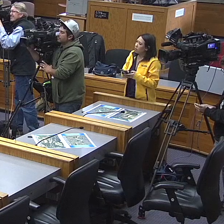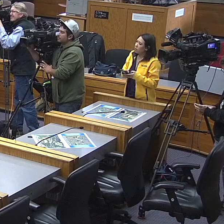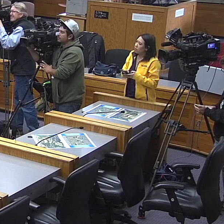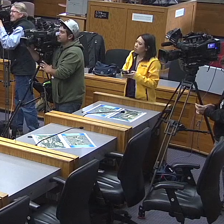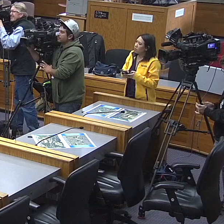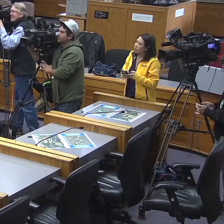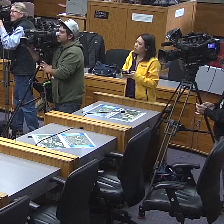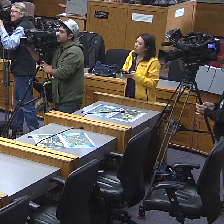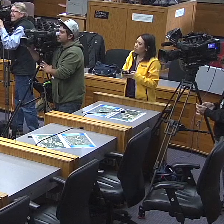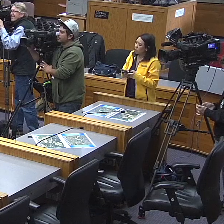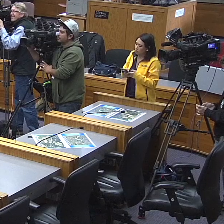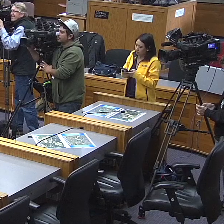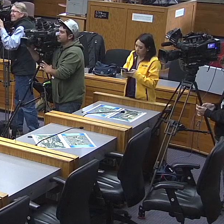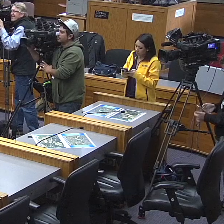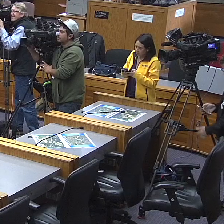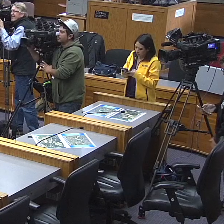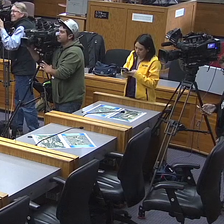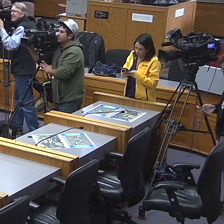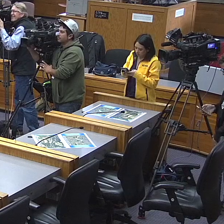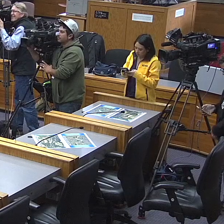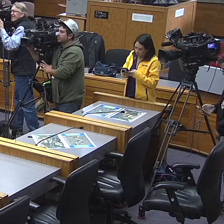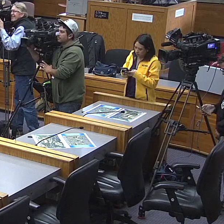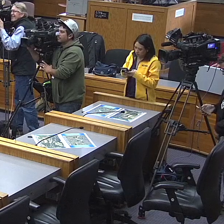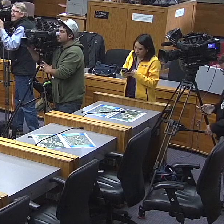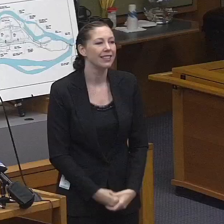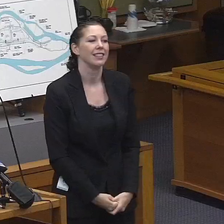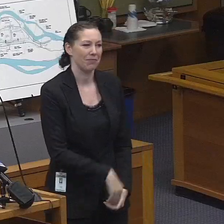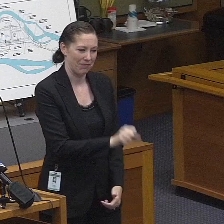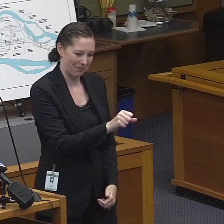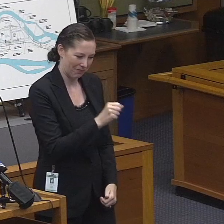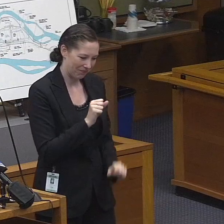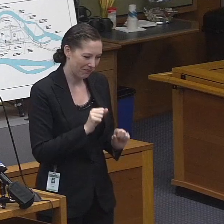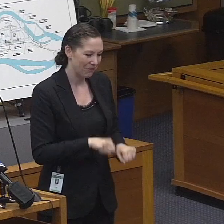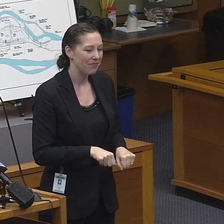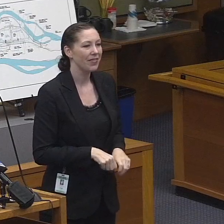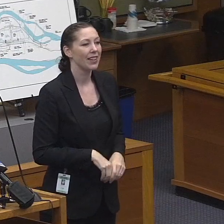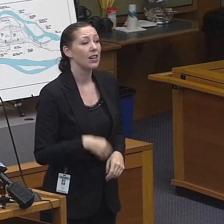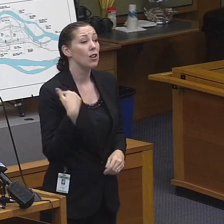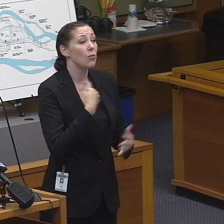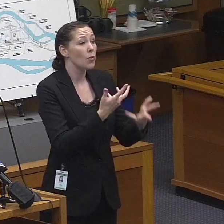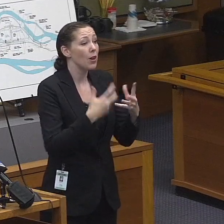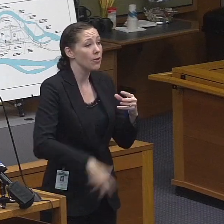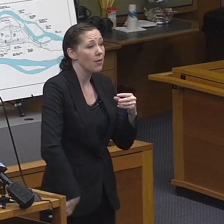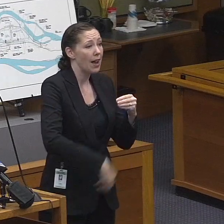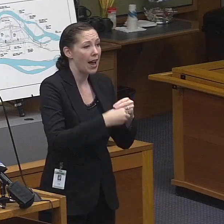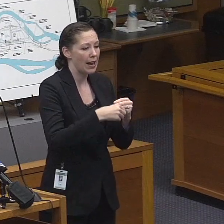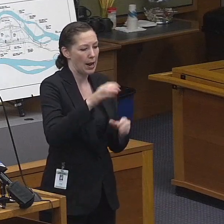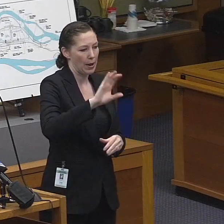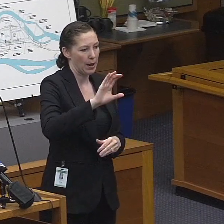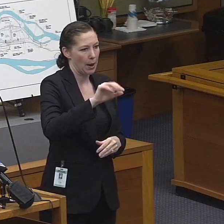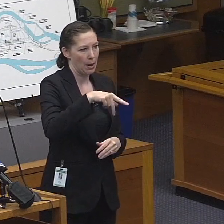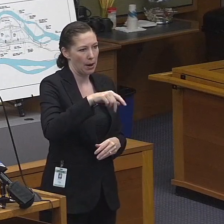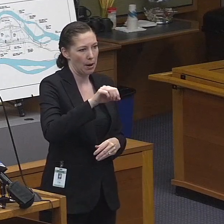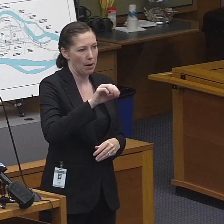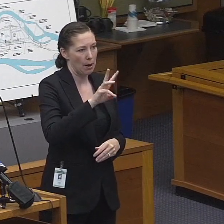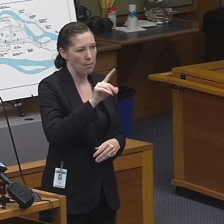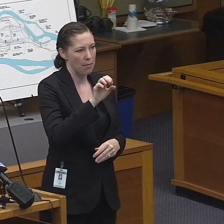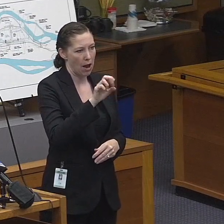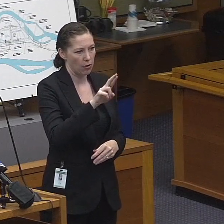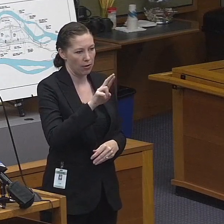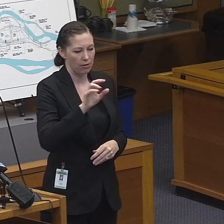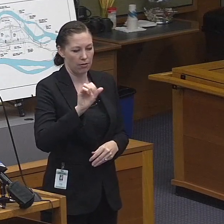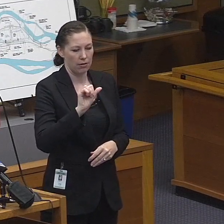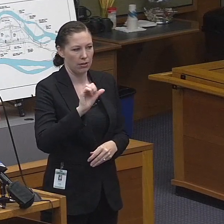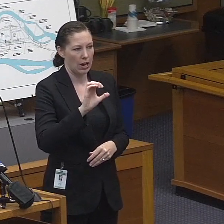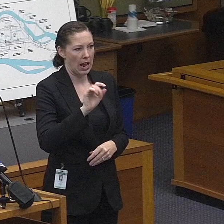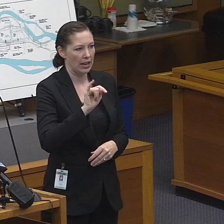neighbor? Yep. So what we hope to do is add powdered activated carbon, which is kind of like a dust. It looks and feels